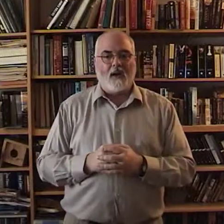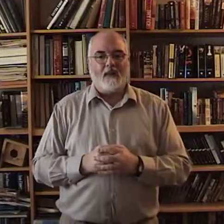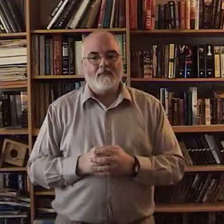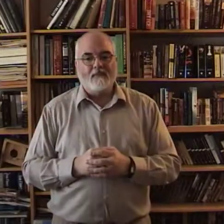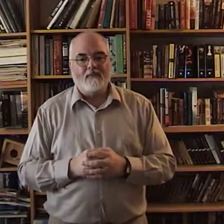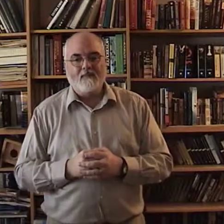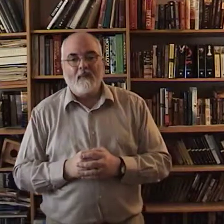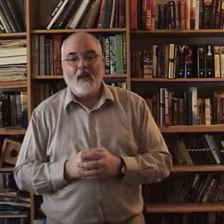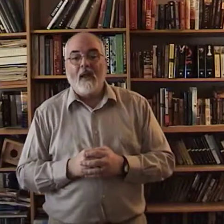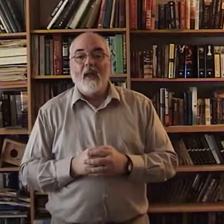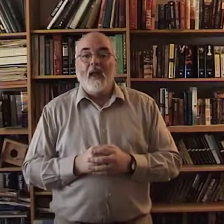right?